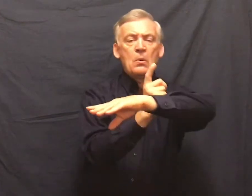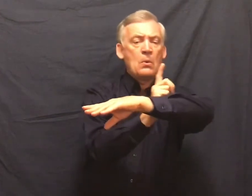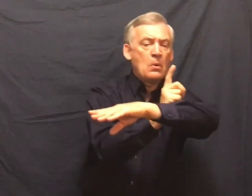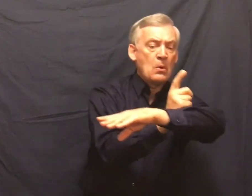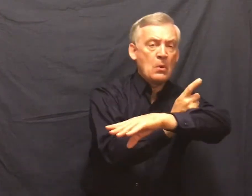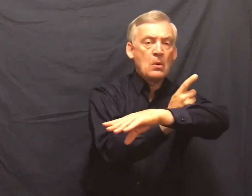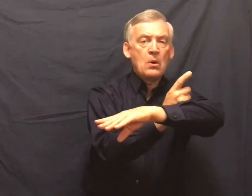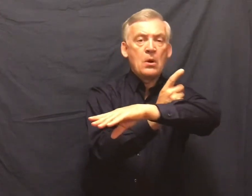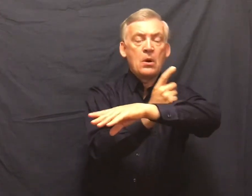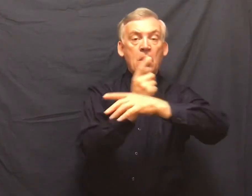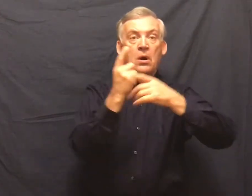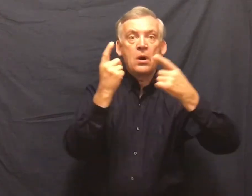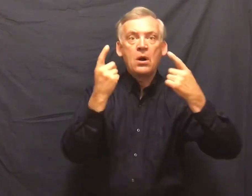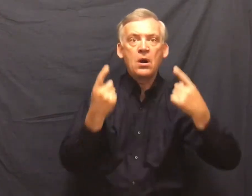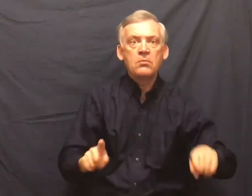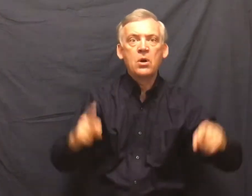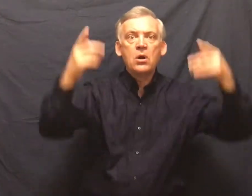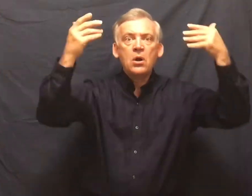Suddenly, Lenny appeared out of the brush.